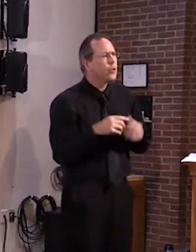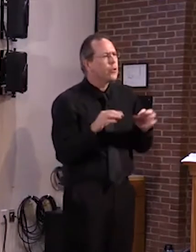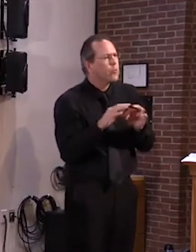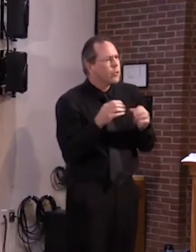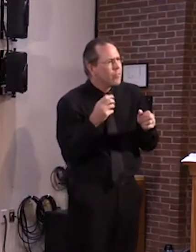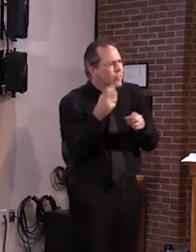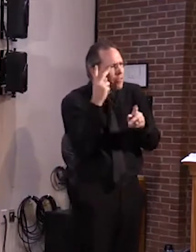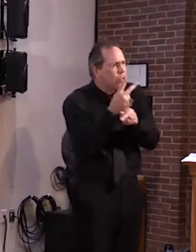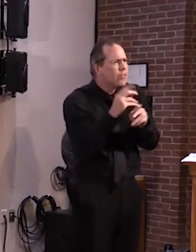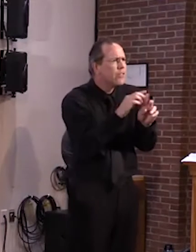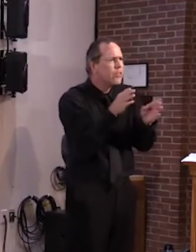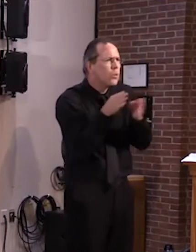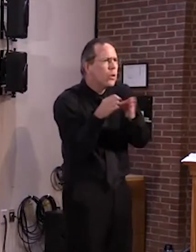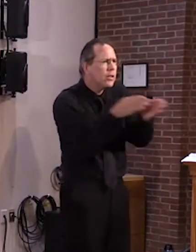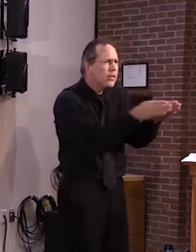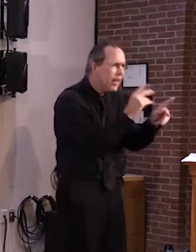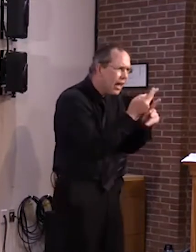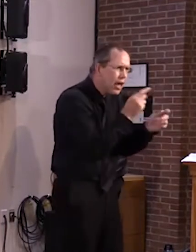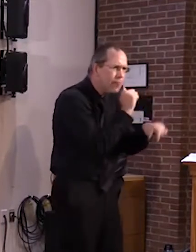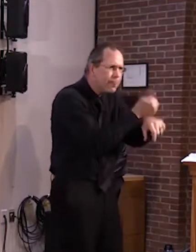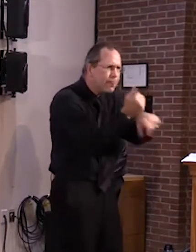Thank you. I'll now turn it over to Dr. Lee.